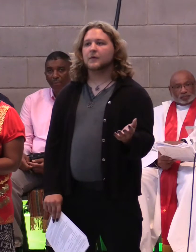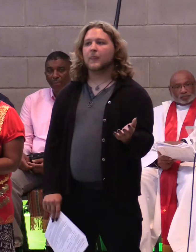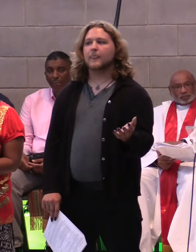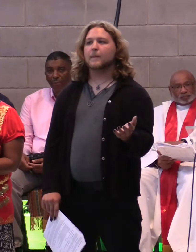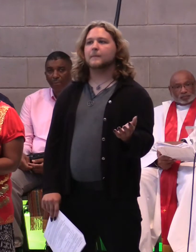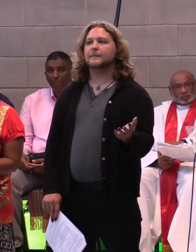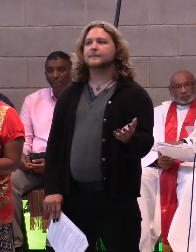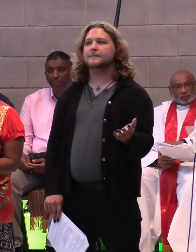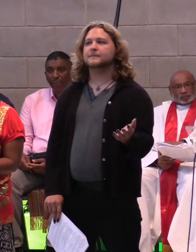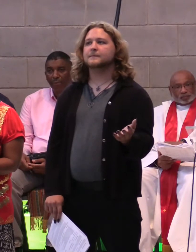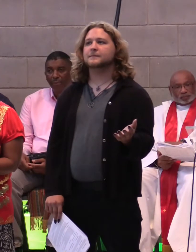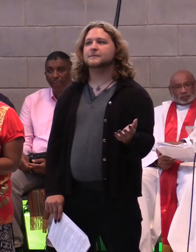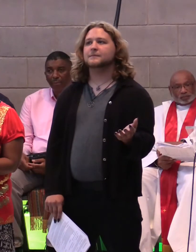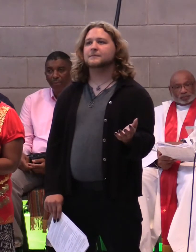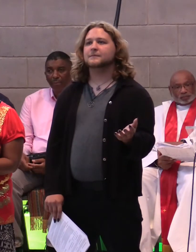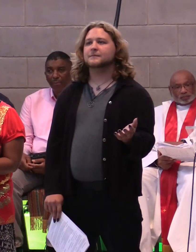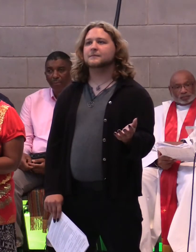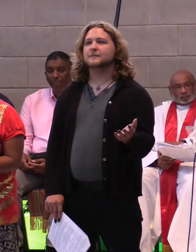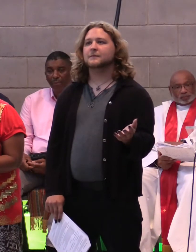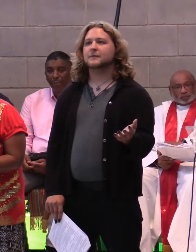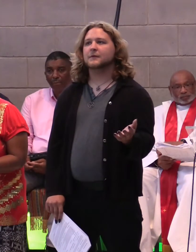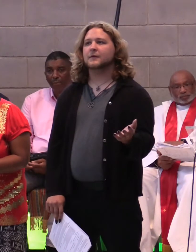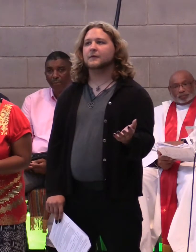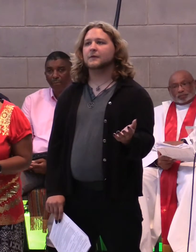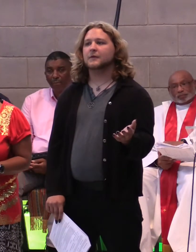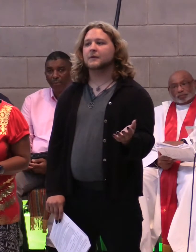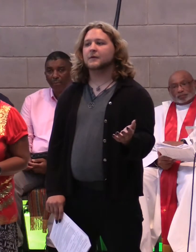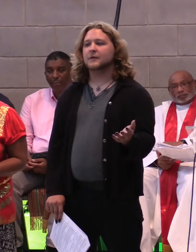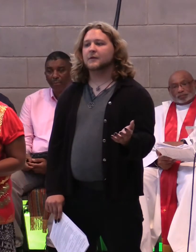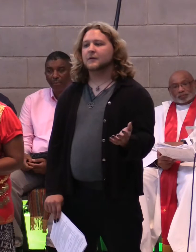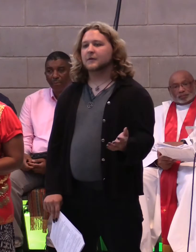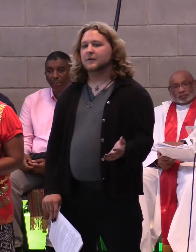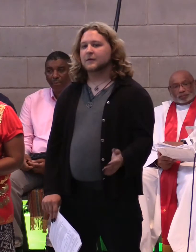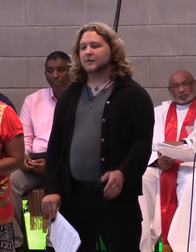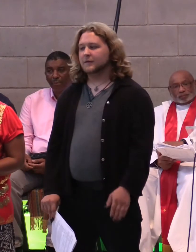hope, our dreams of peace and justice, may we always be grateful.